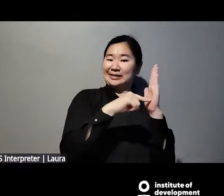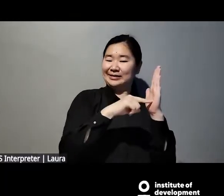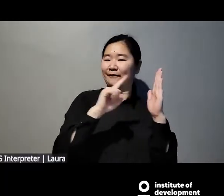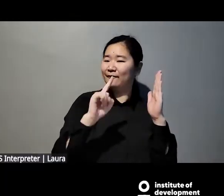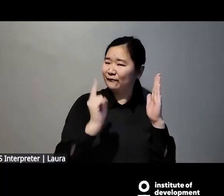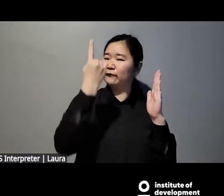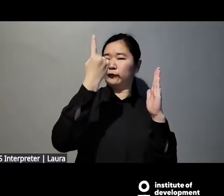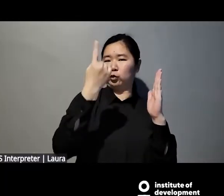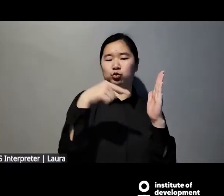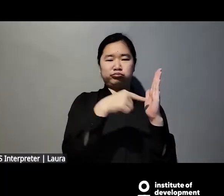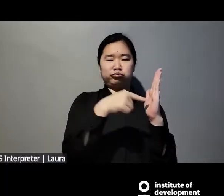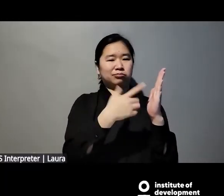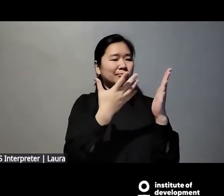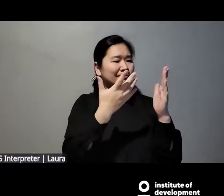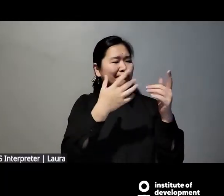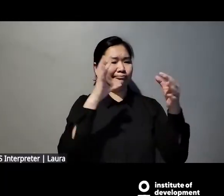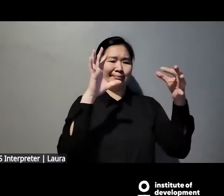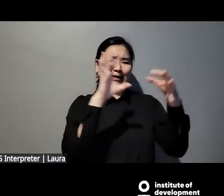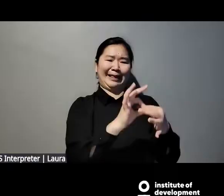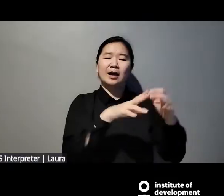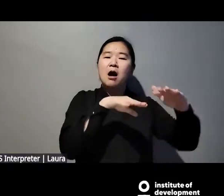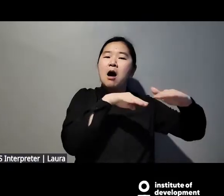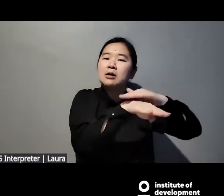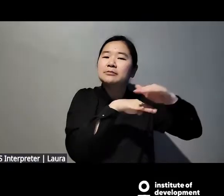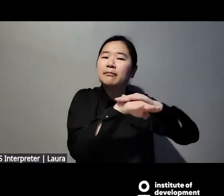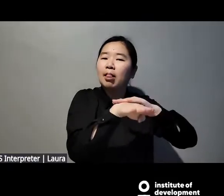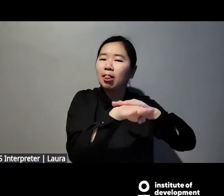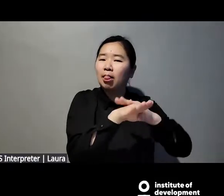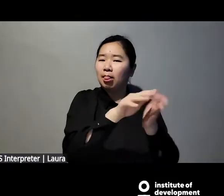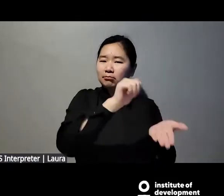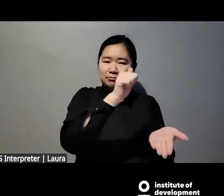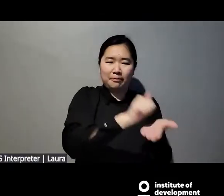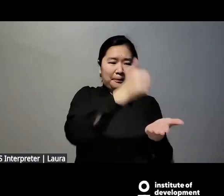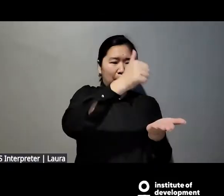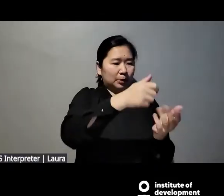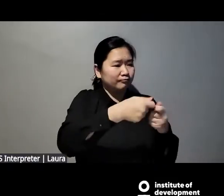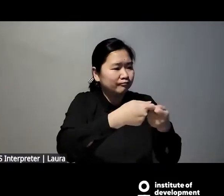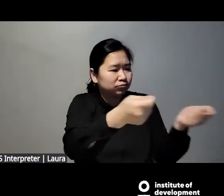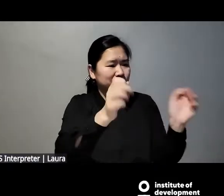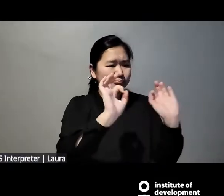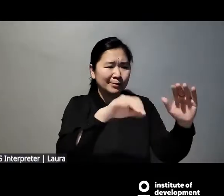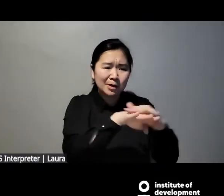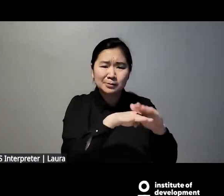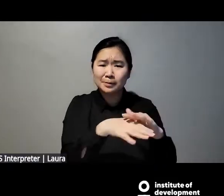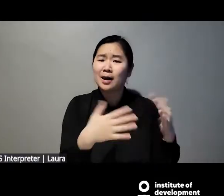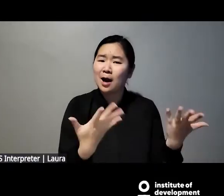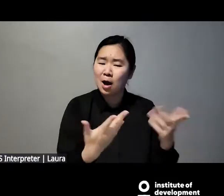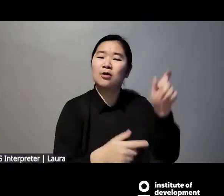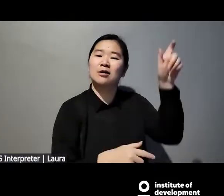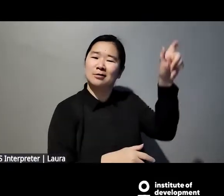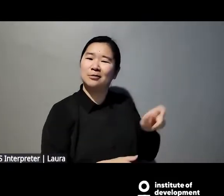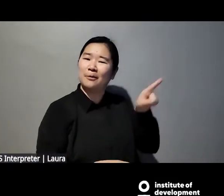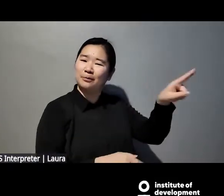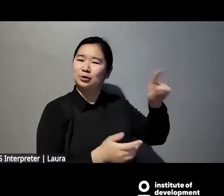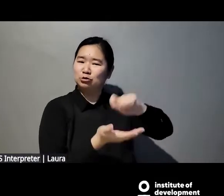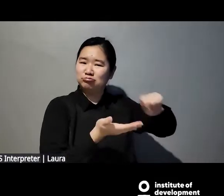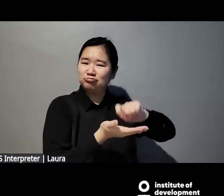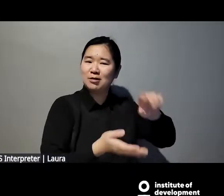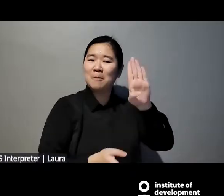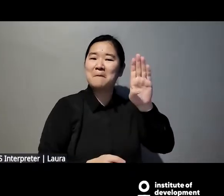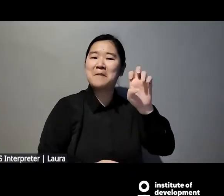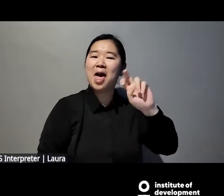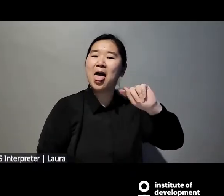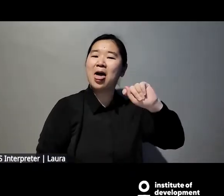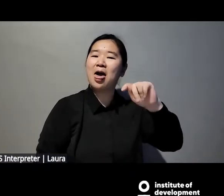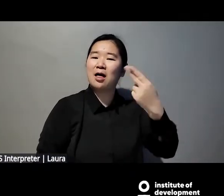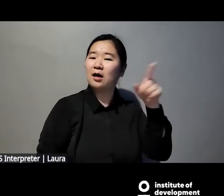researchers, advocates, and practitioners. So a real mixture of voices and experiences there. And